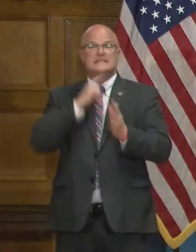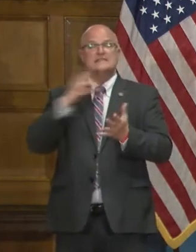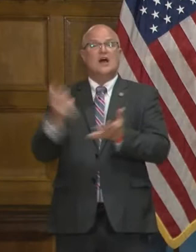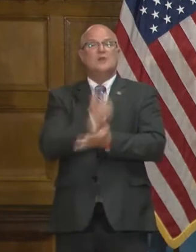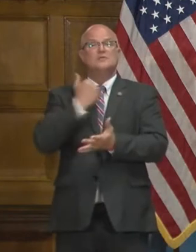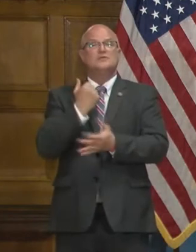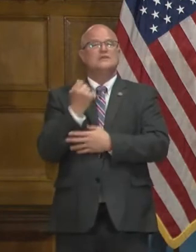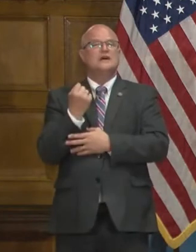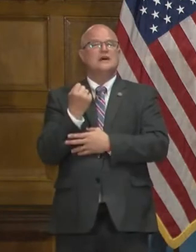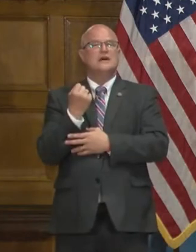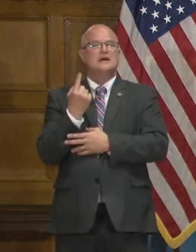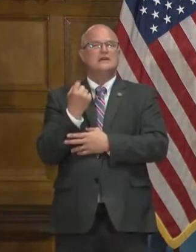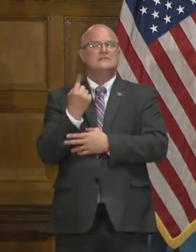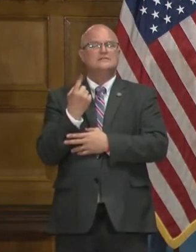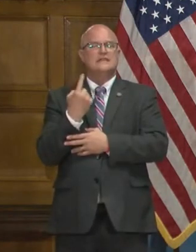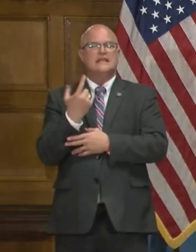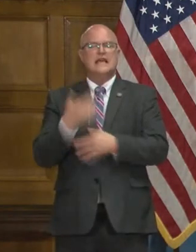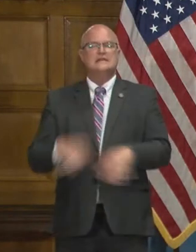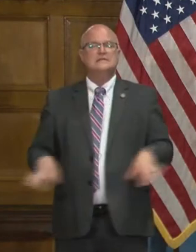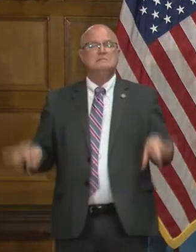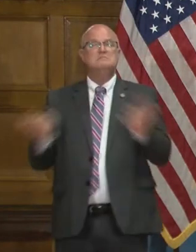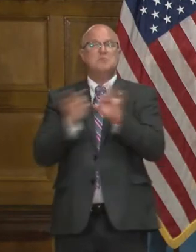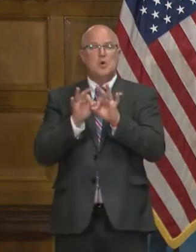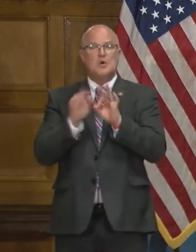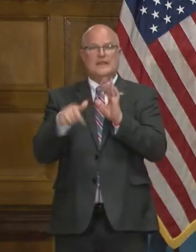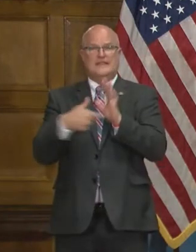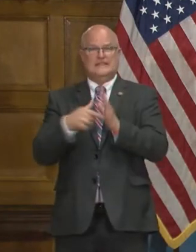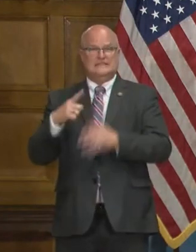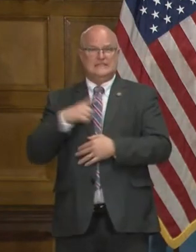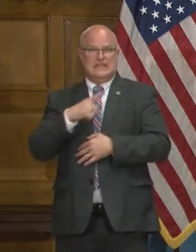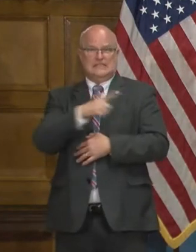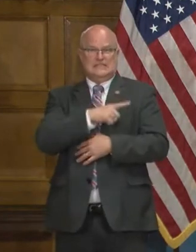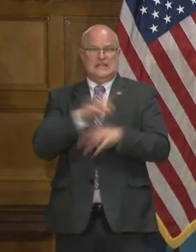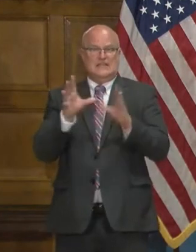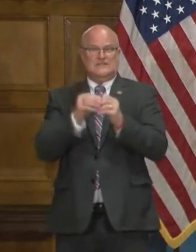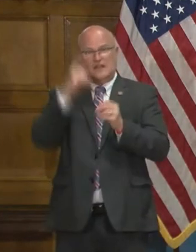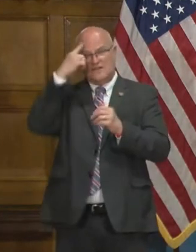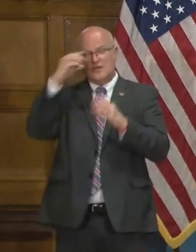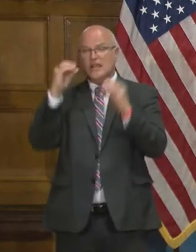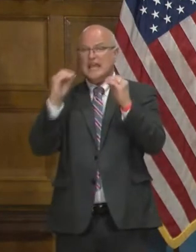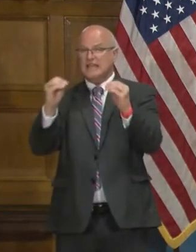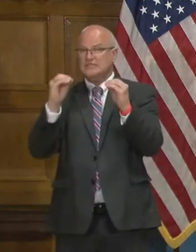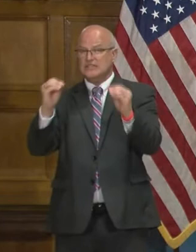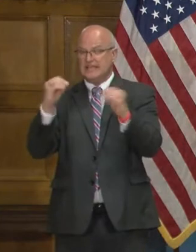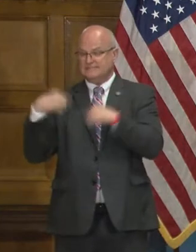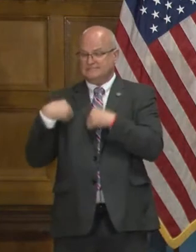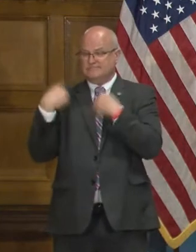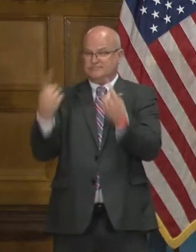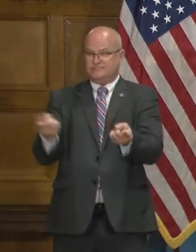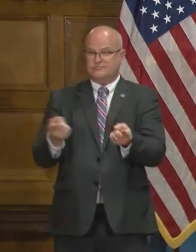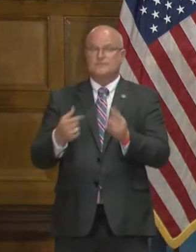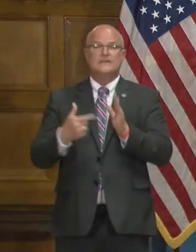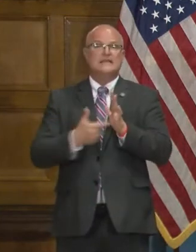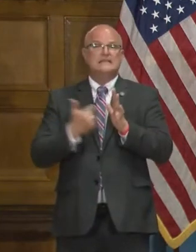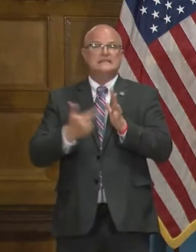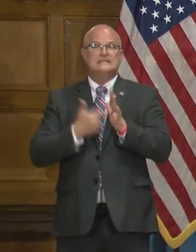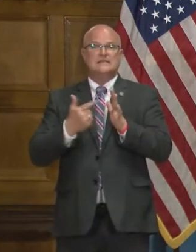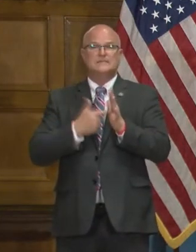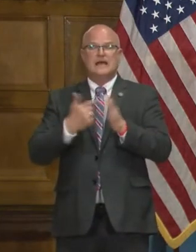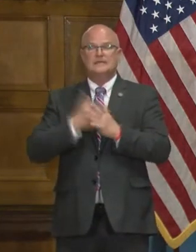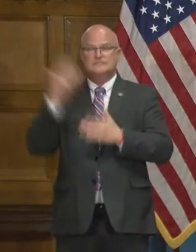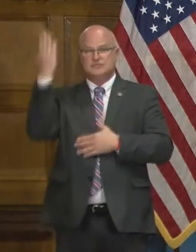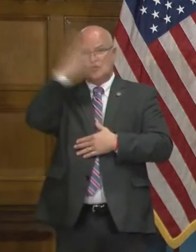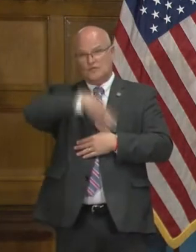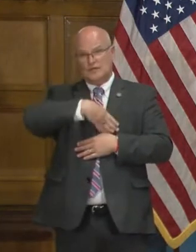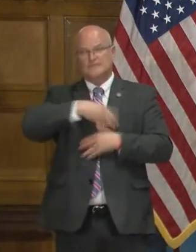opportunity just to underscore how important this legislative session has been for education. And sometimes that gets